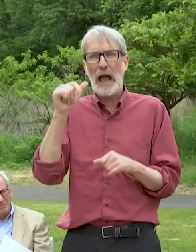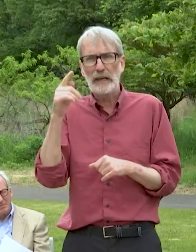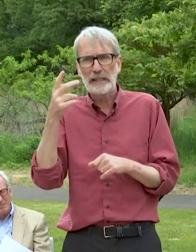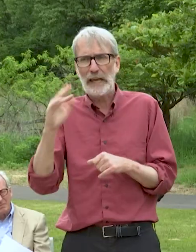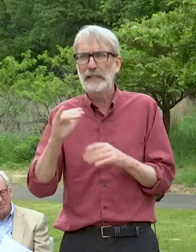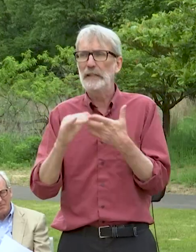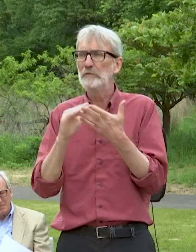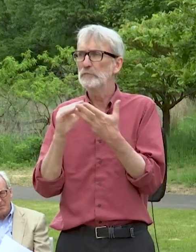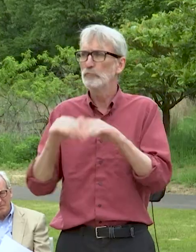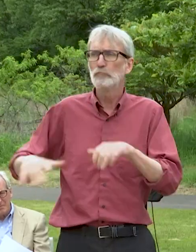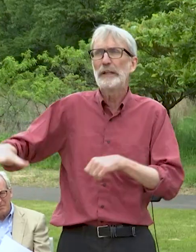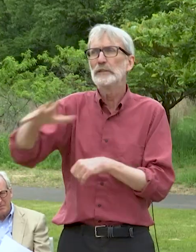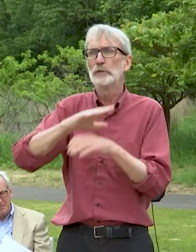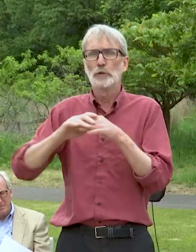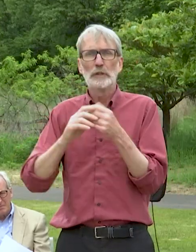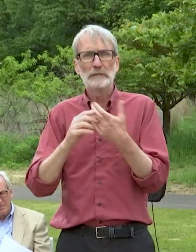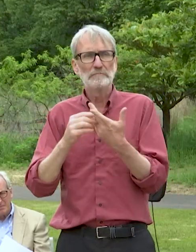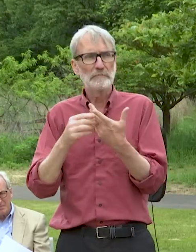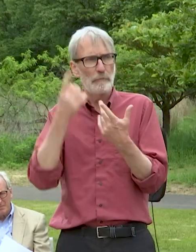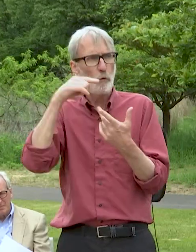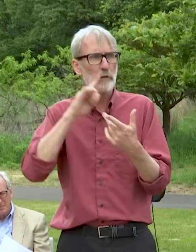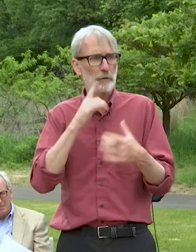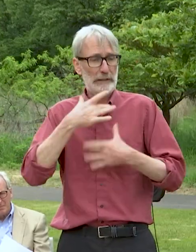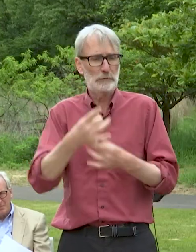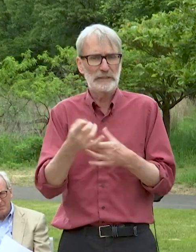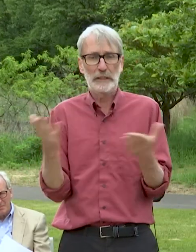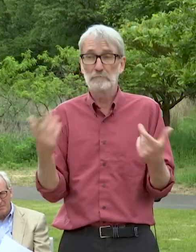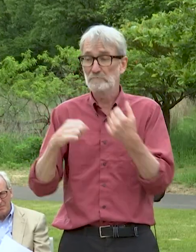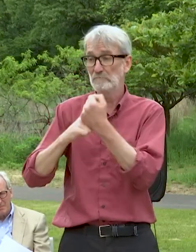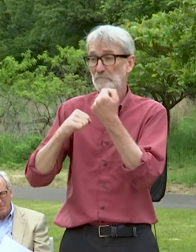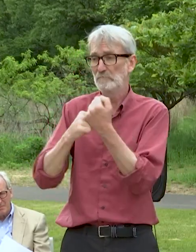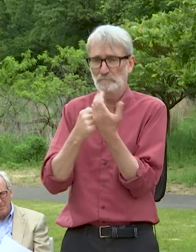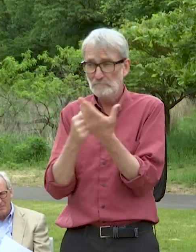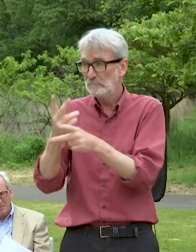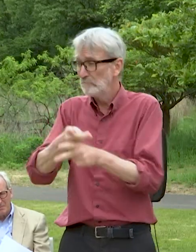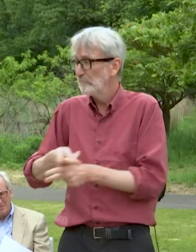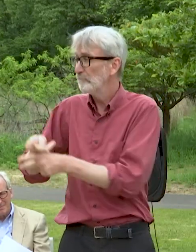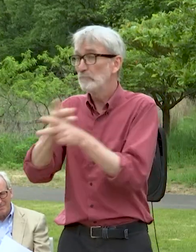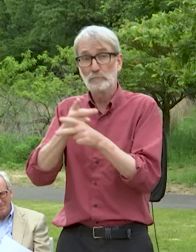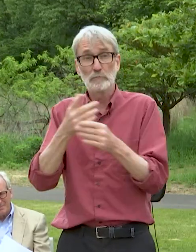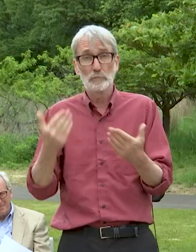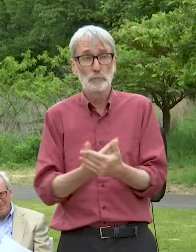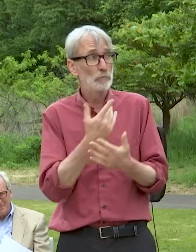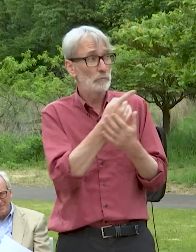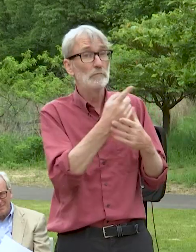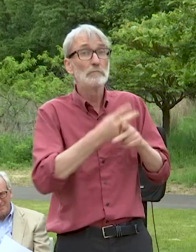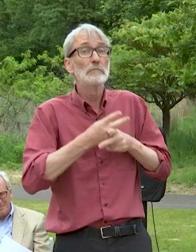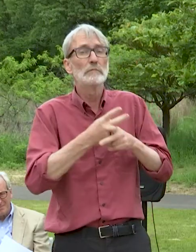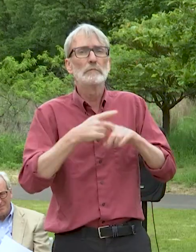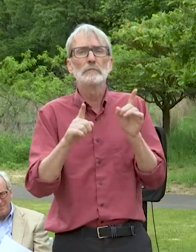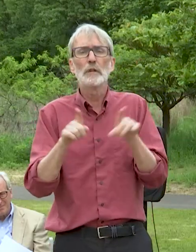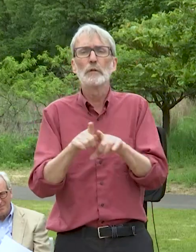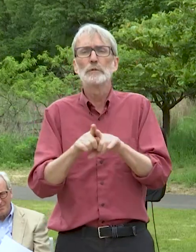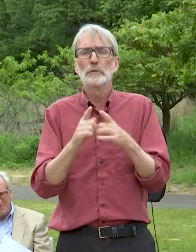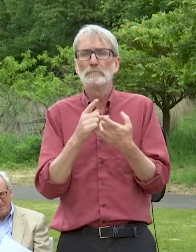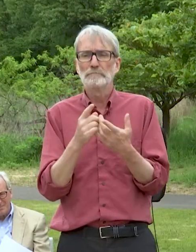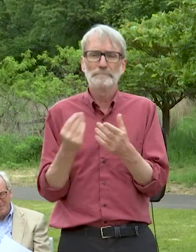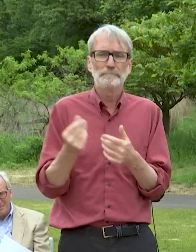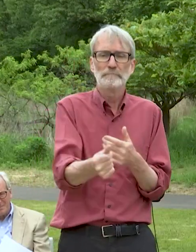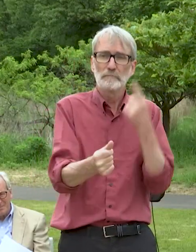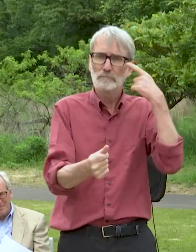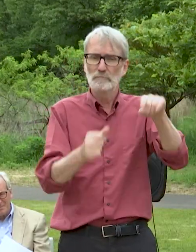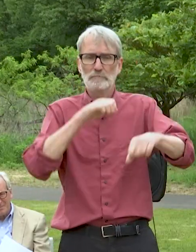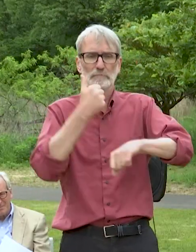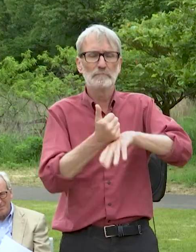in the Frick Environmental Center campus, not only supporting the maintenance of this new space, but also funding the